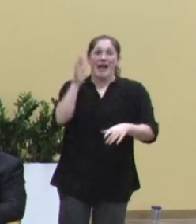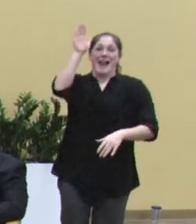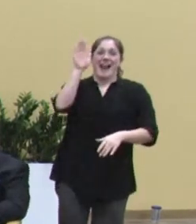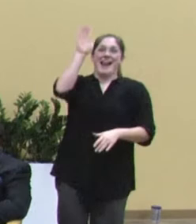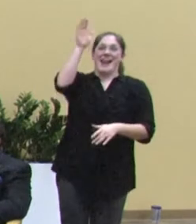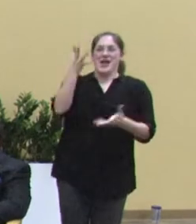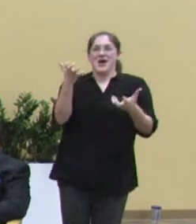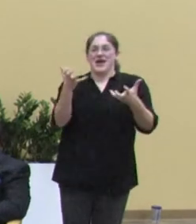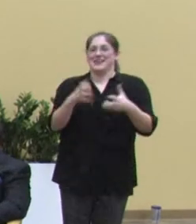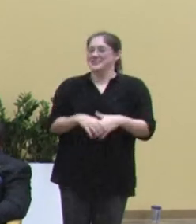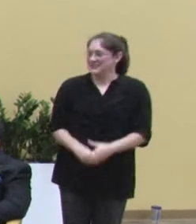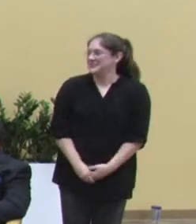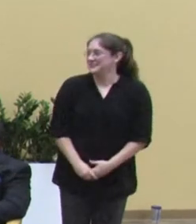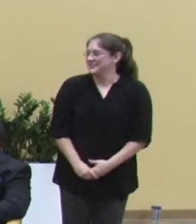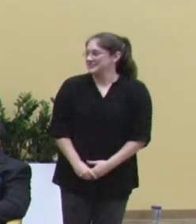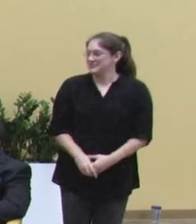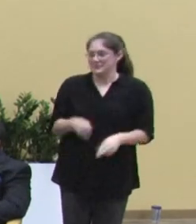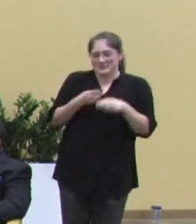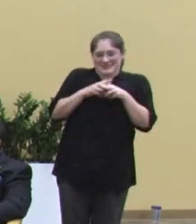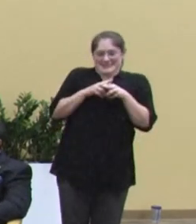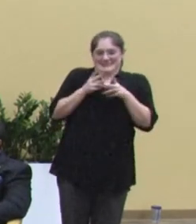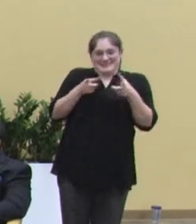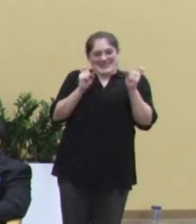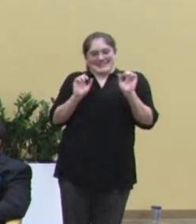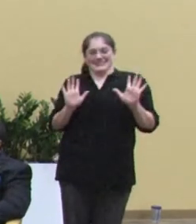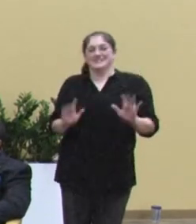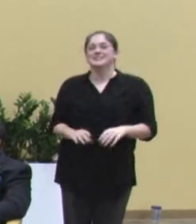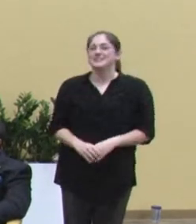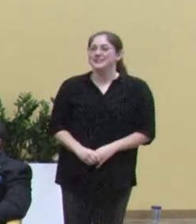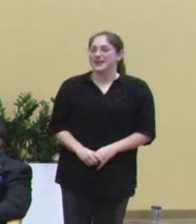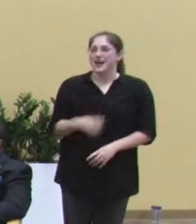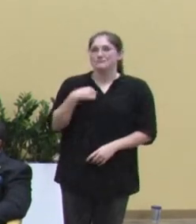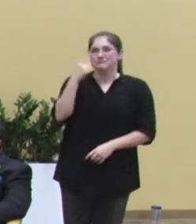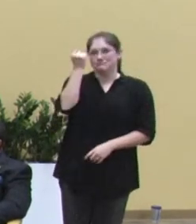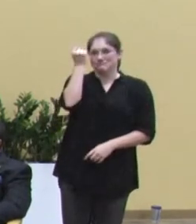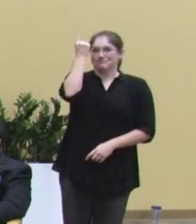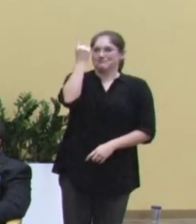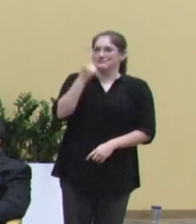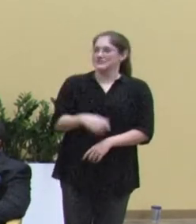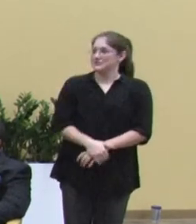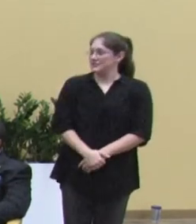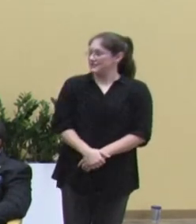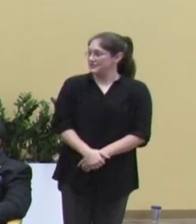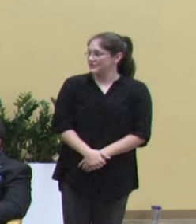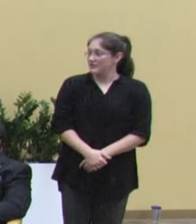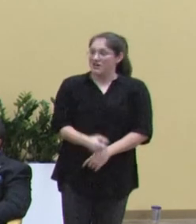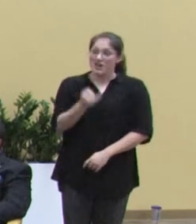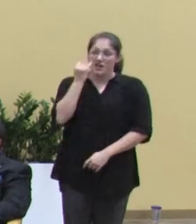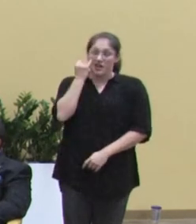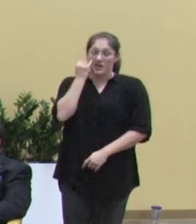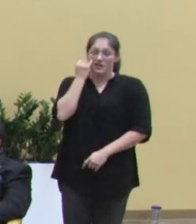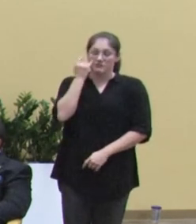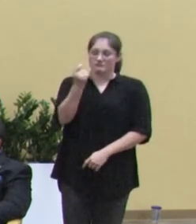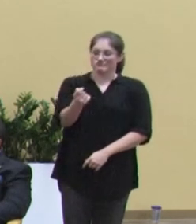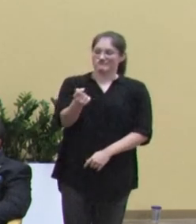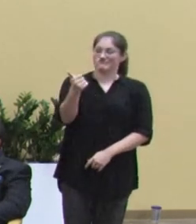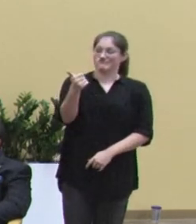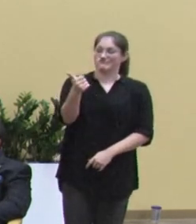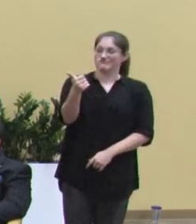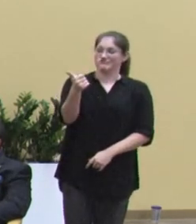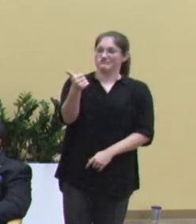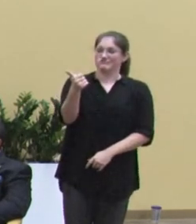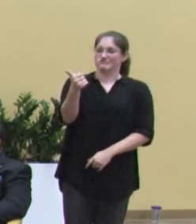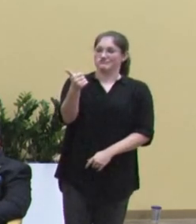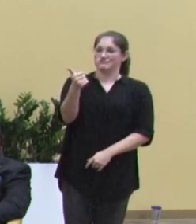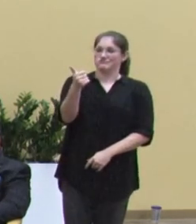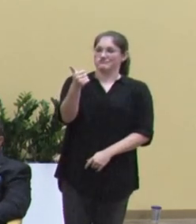ooh. just real quick, I just thought of this. If we remove